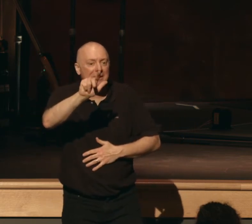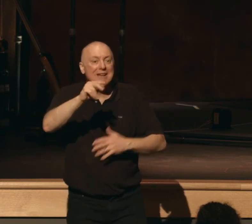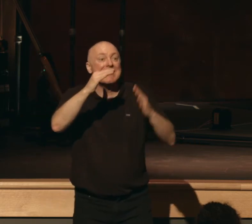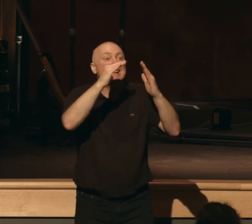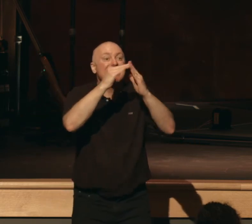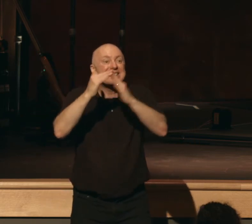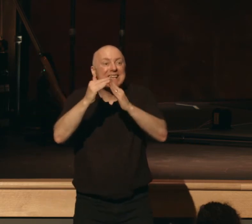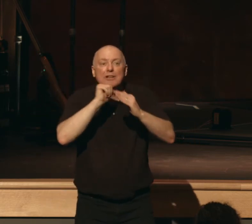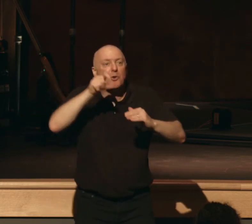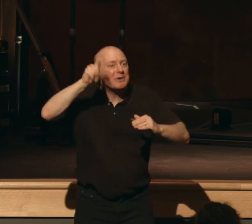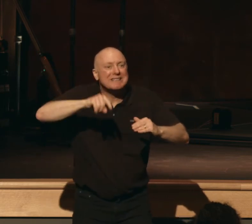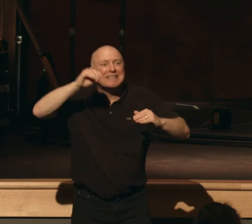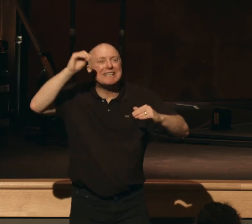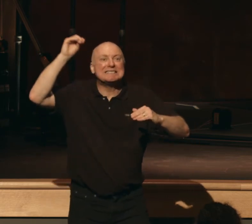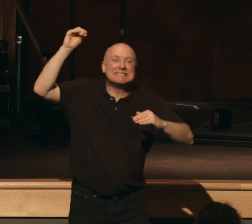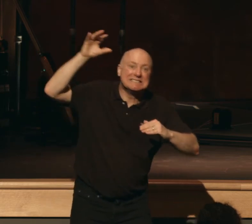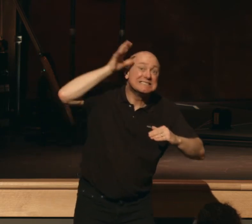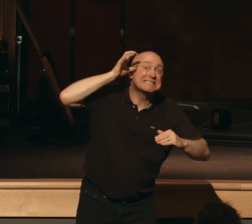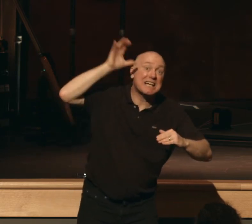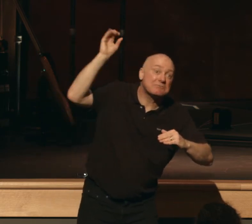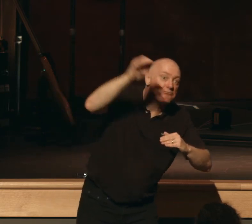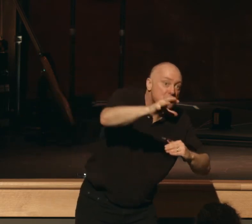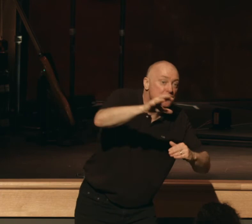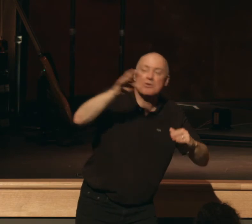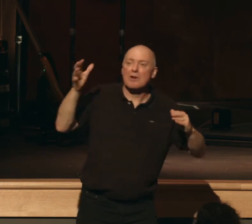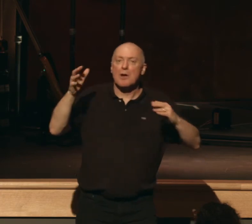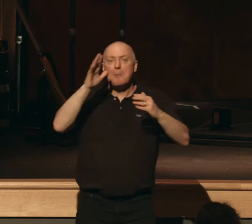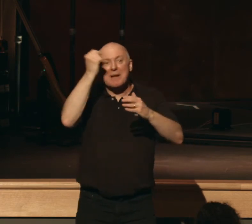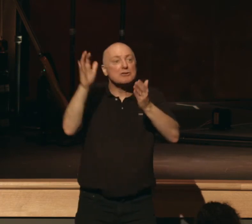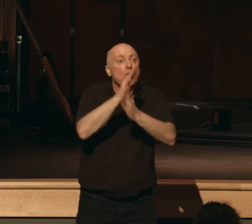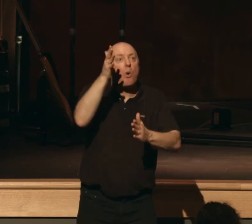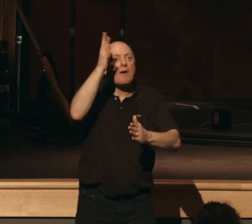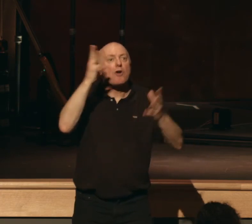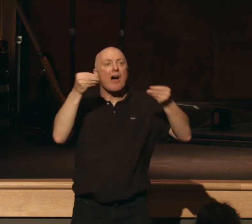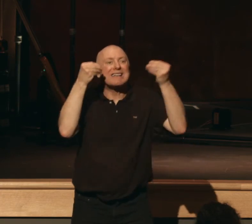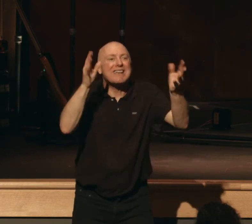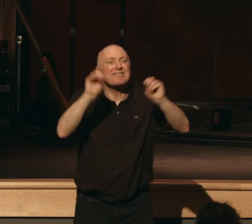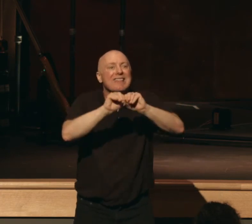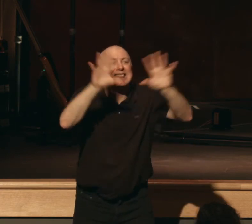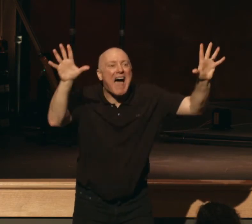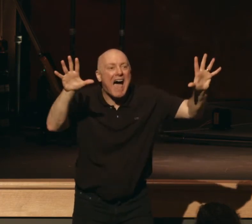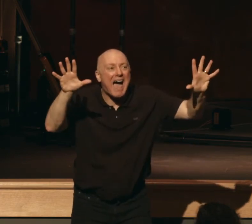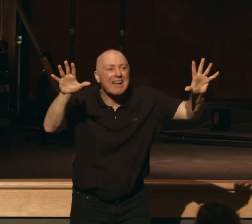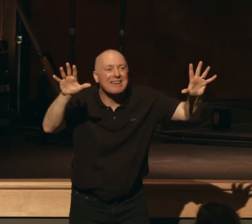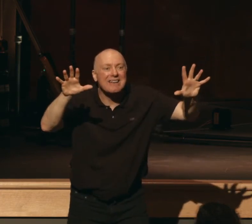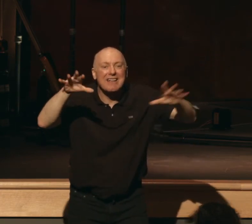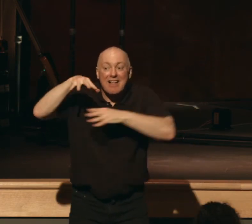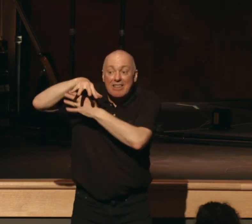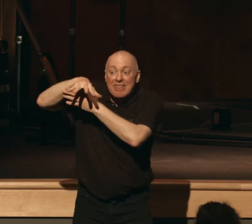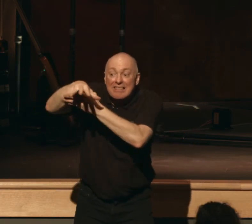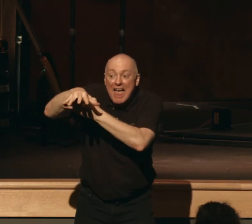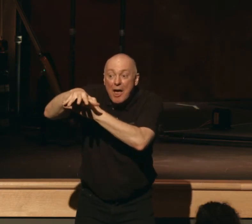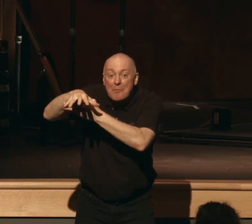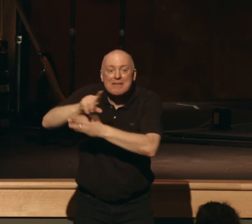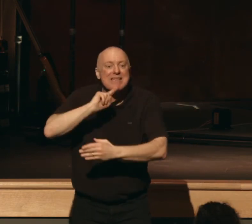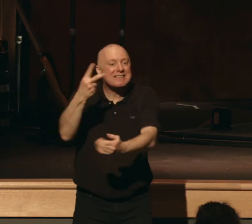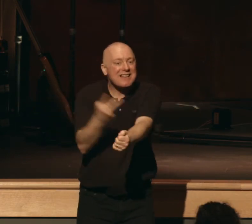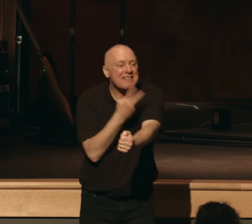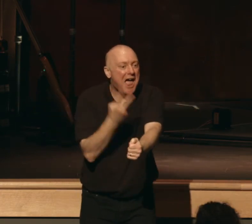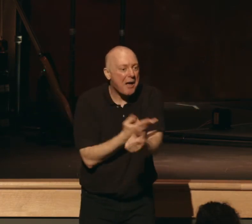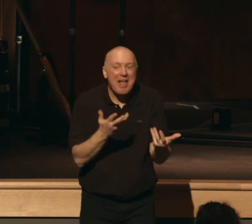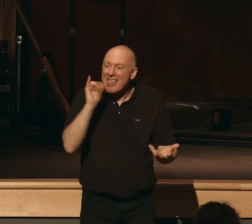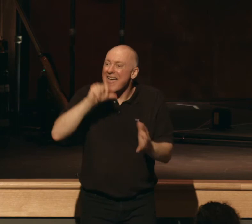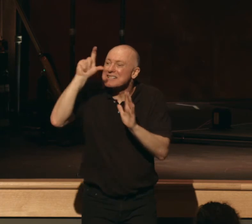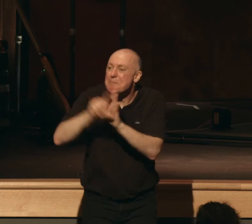the city has no need of sun or moon to shine on it, for the glory of God gives it light, and its lamp is the Lamb. This